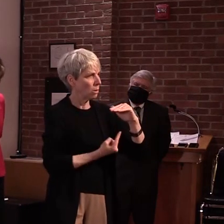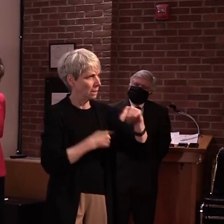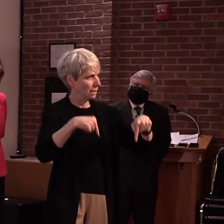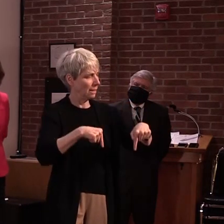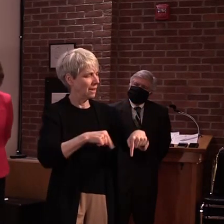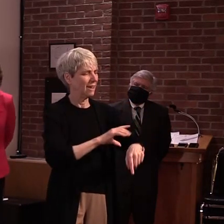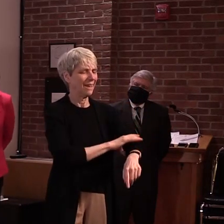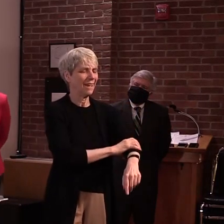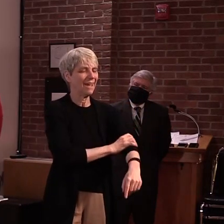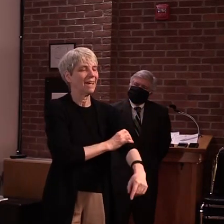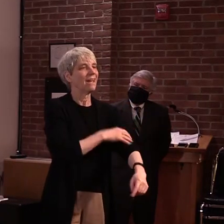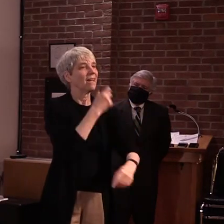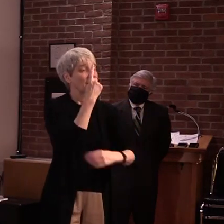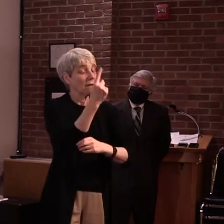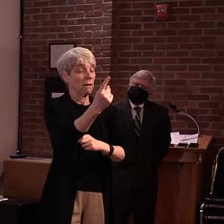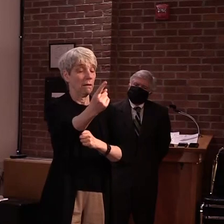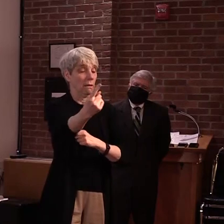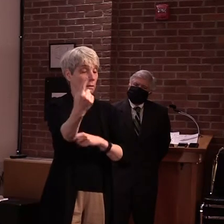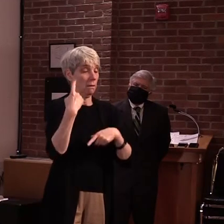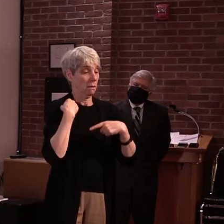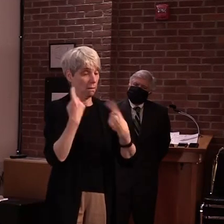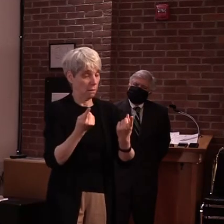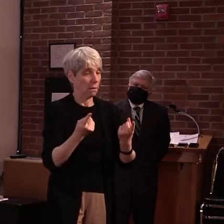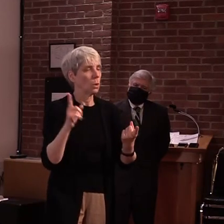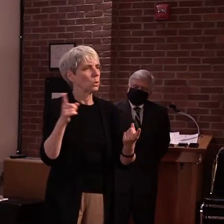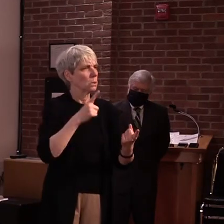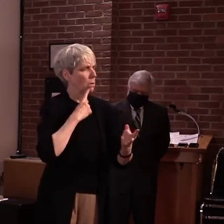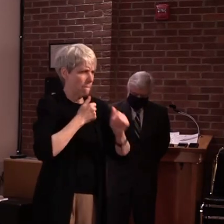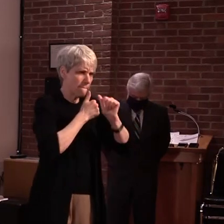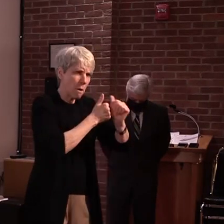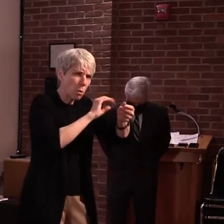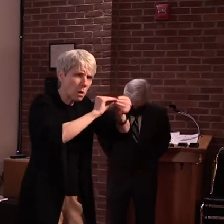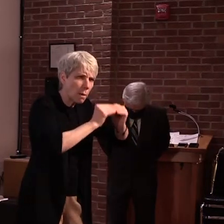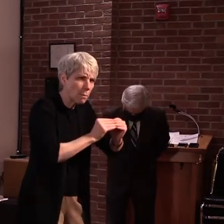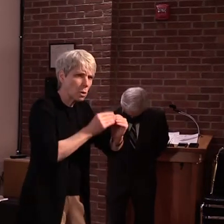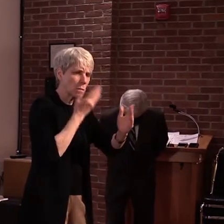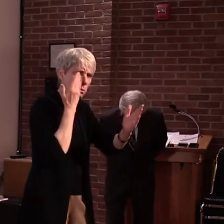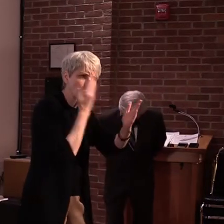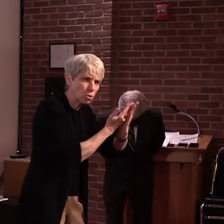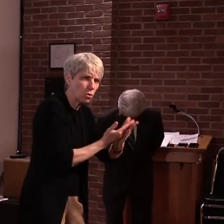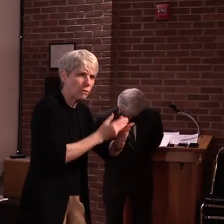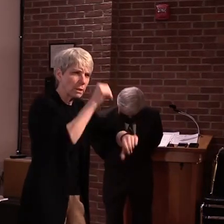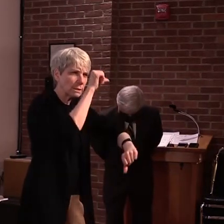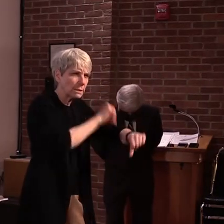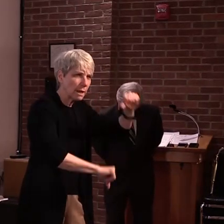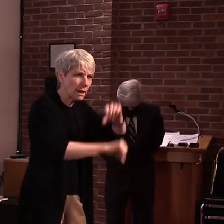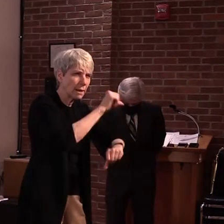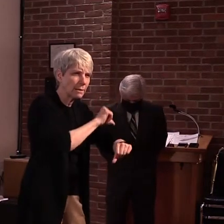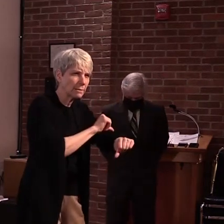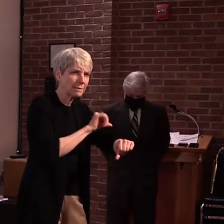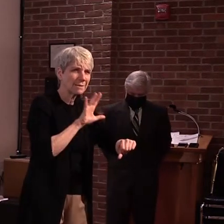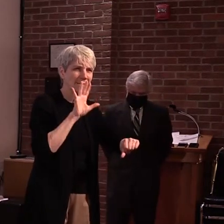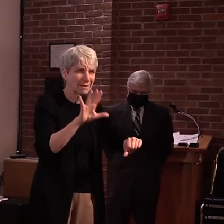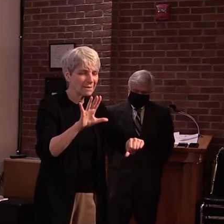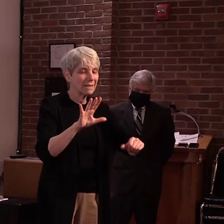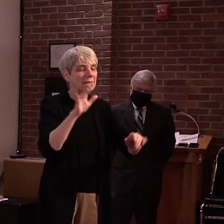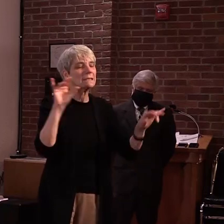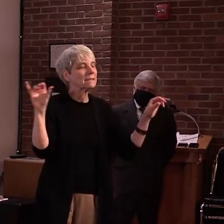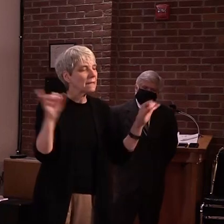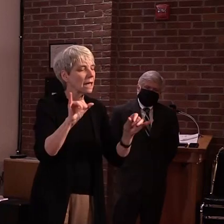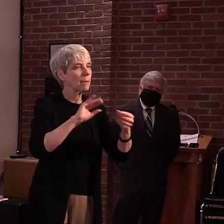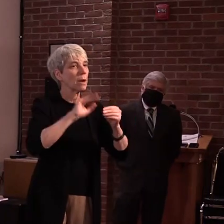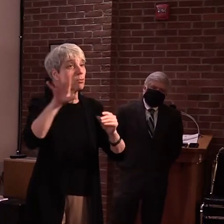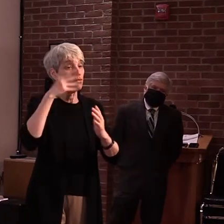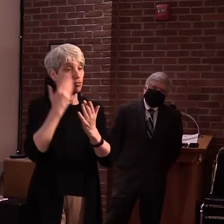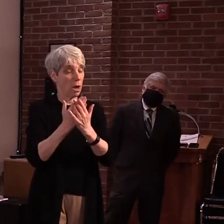been characterizing its decisions as being science-based and data-driven. But shouldn't the data showing similar numbers arriving